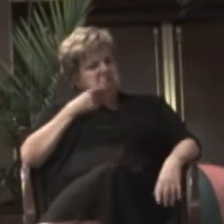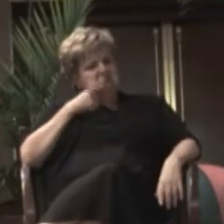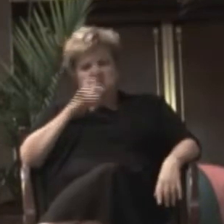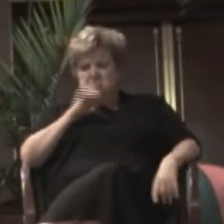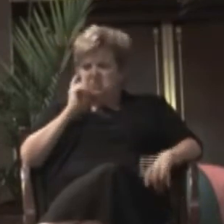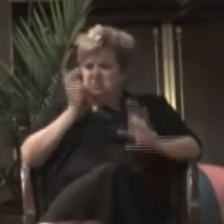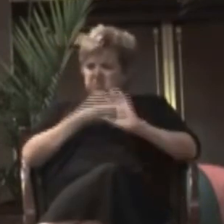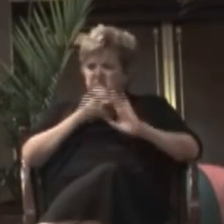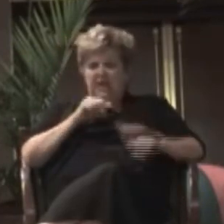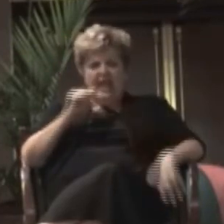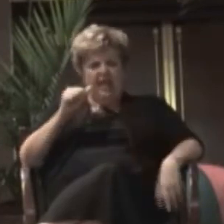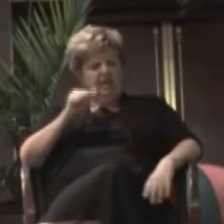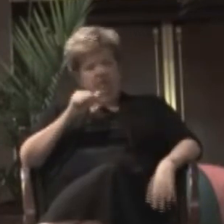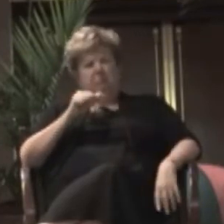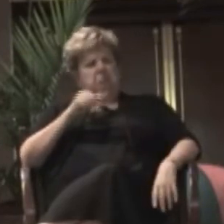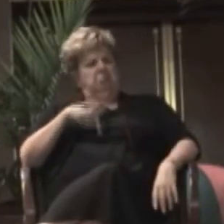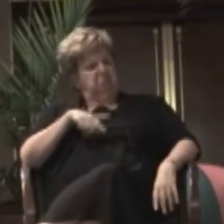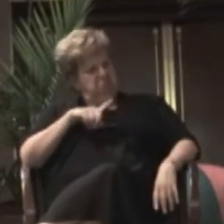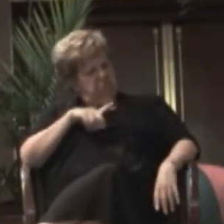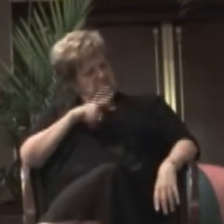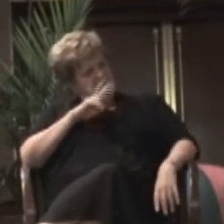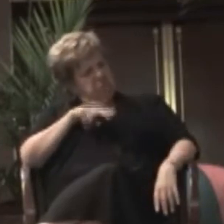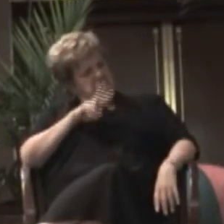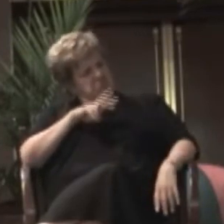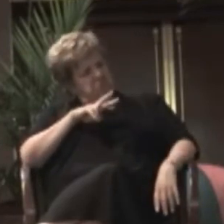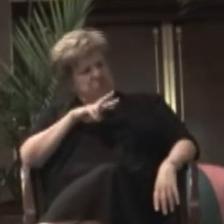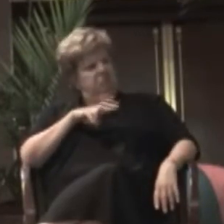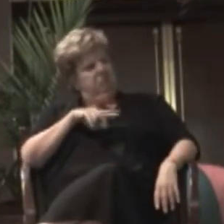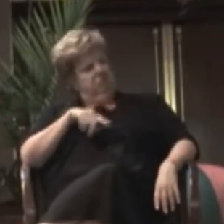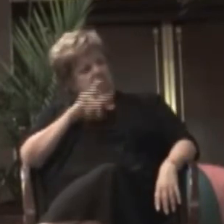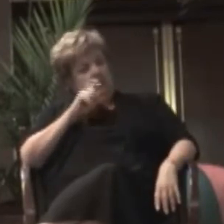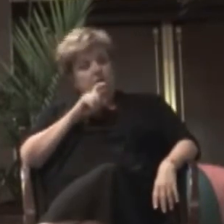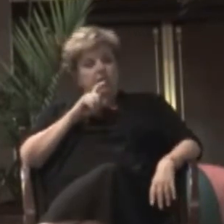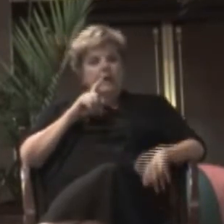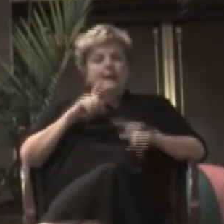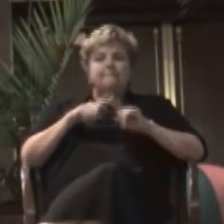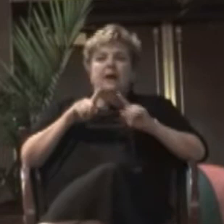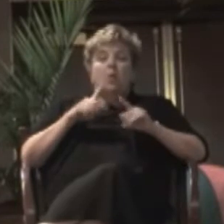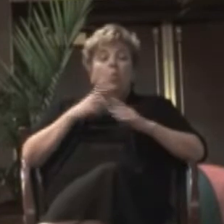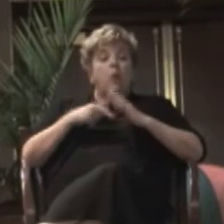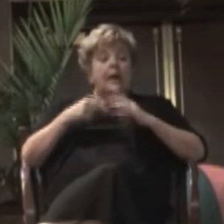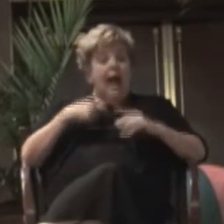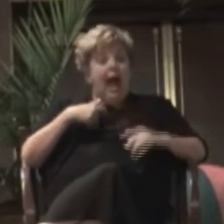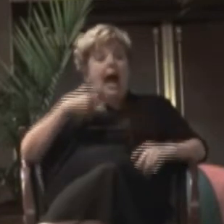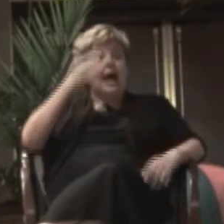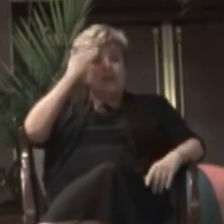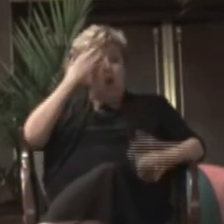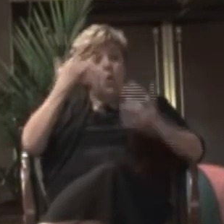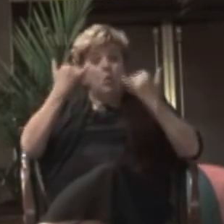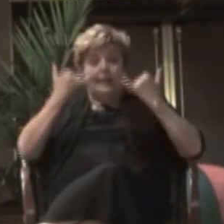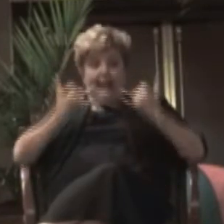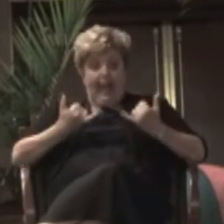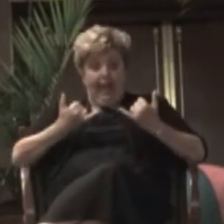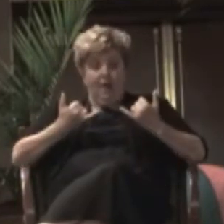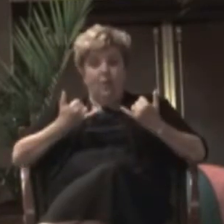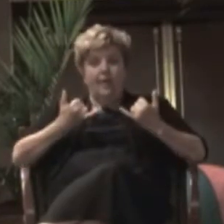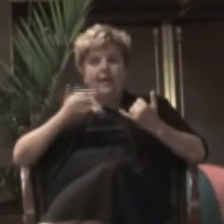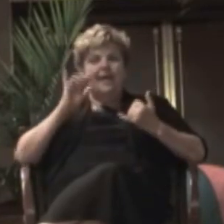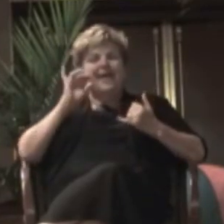think he knew anymore. But what I do know now is that somebody, either in PI or